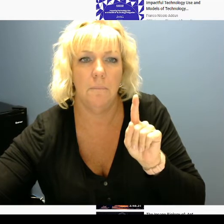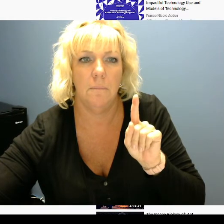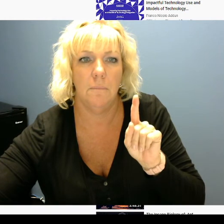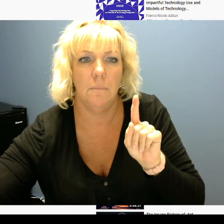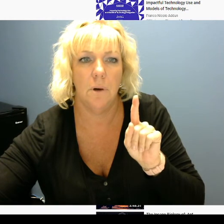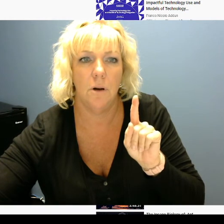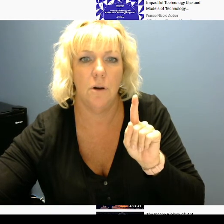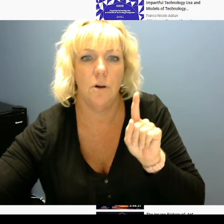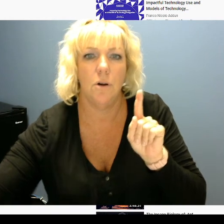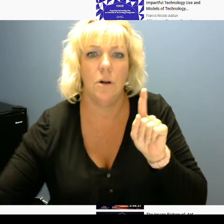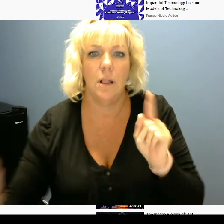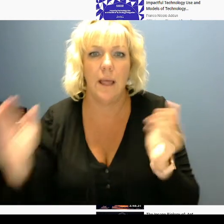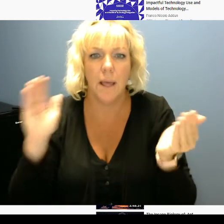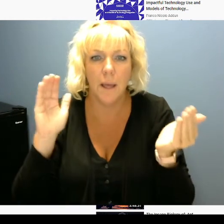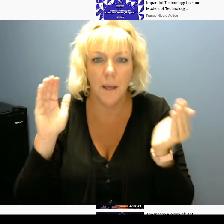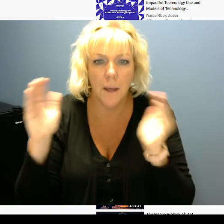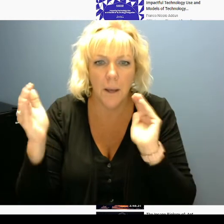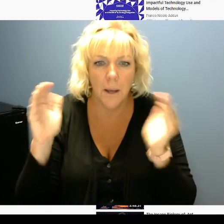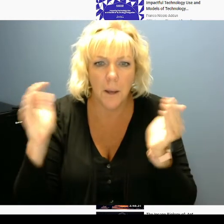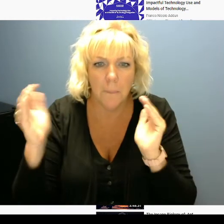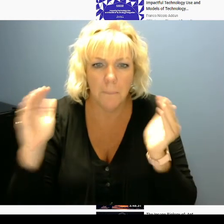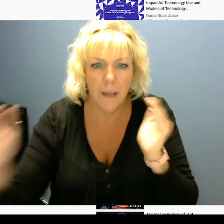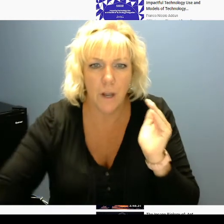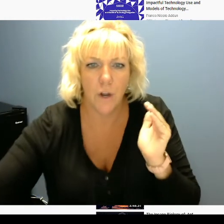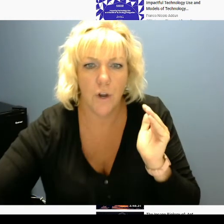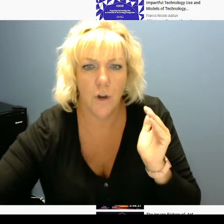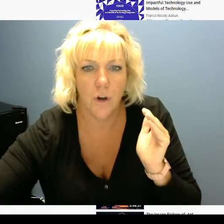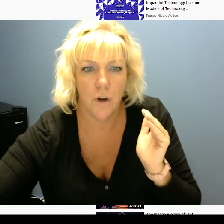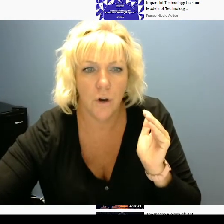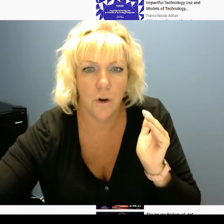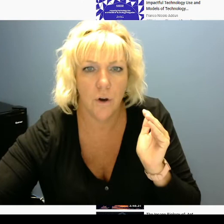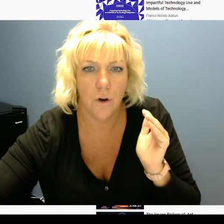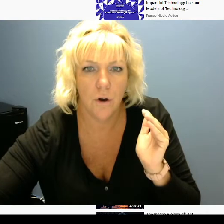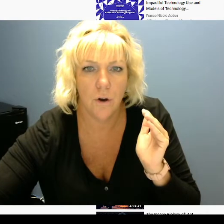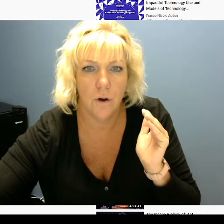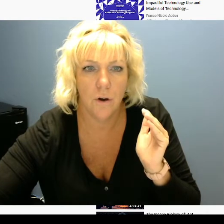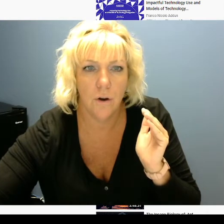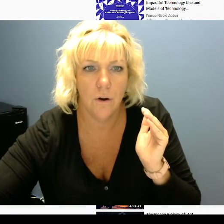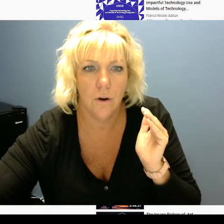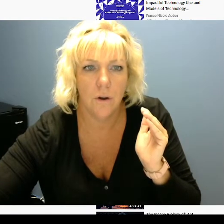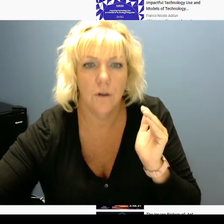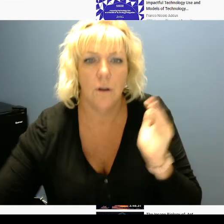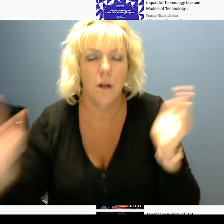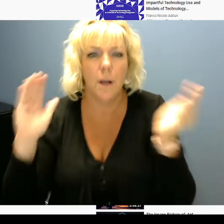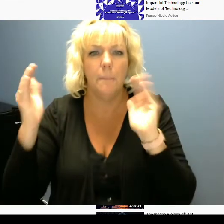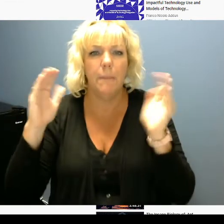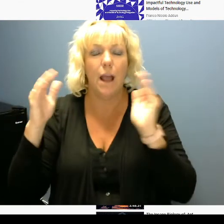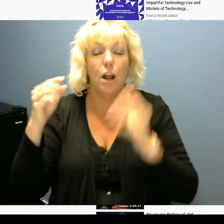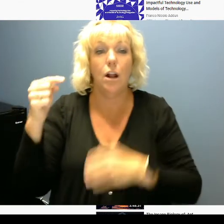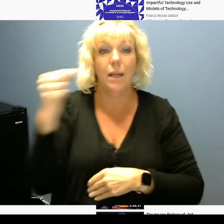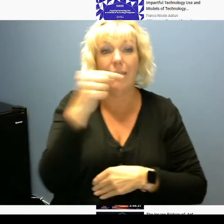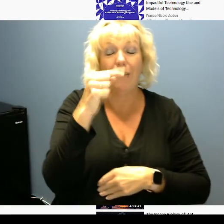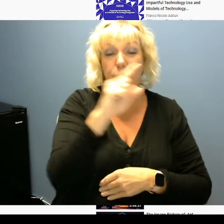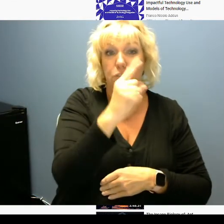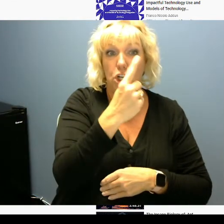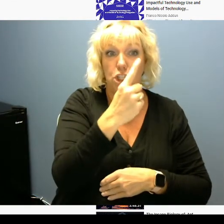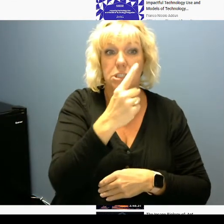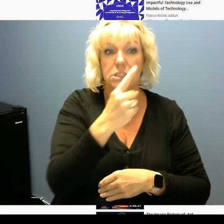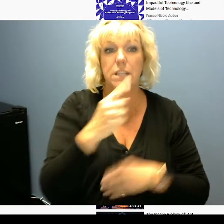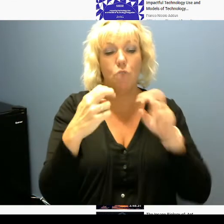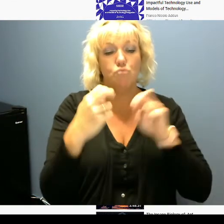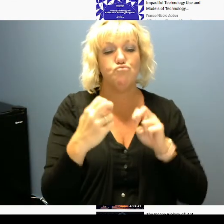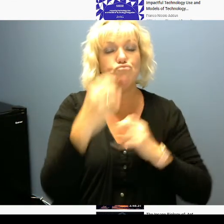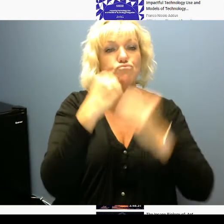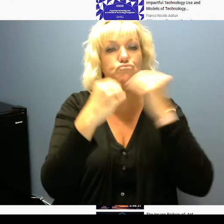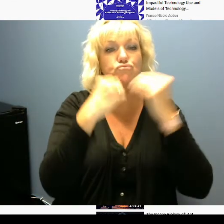there's a bounty. He's got, the land is drawn in the back. There's nothing there. It's empty. It's